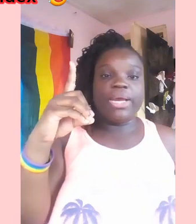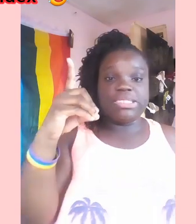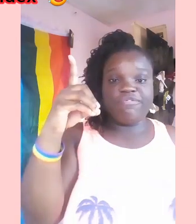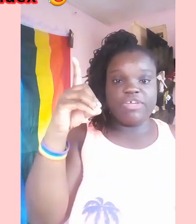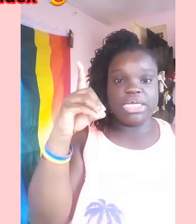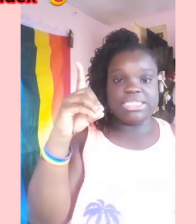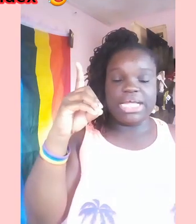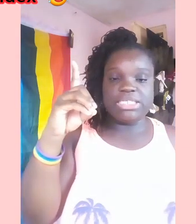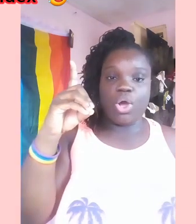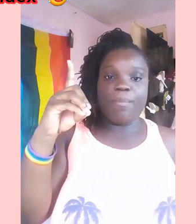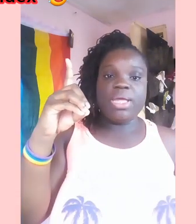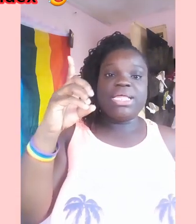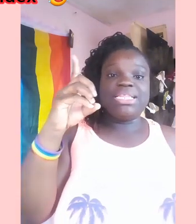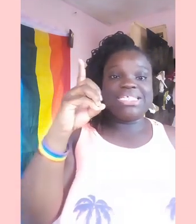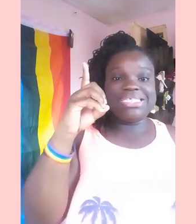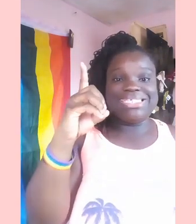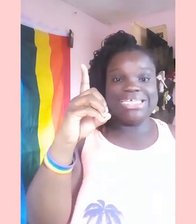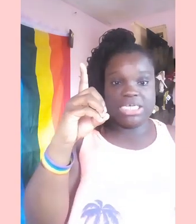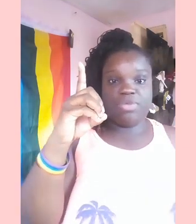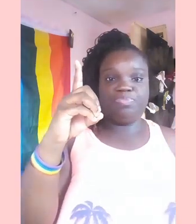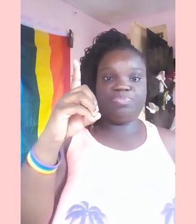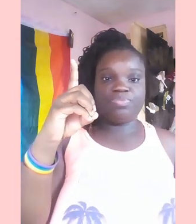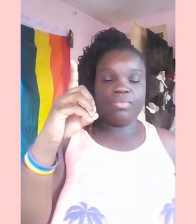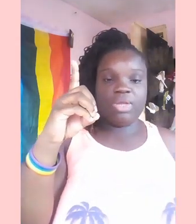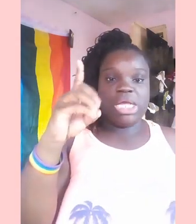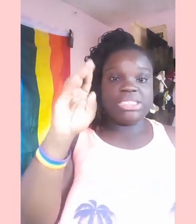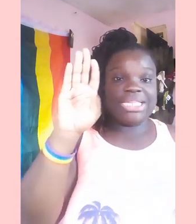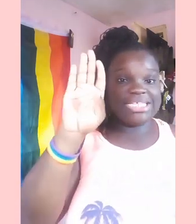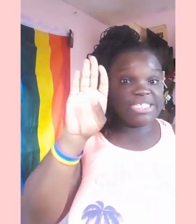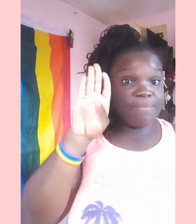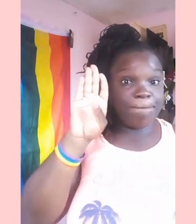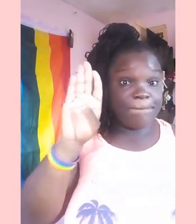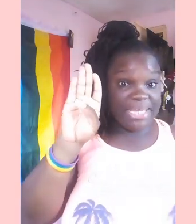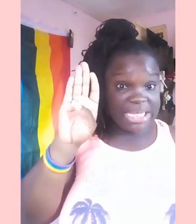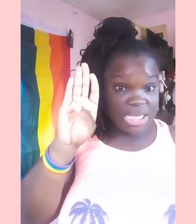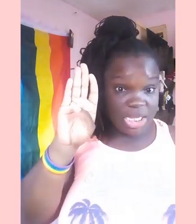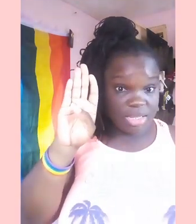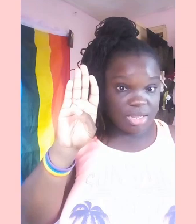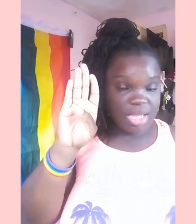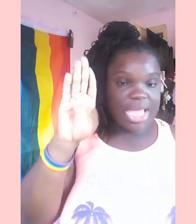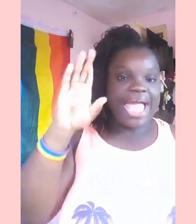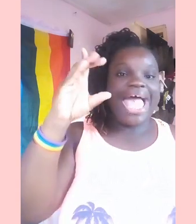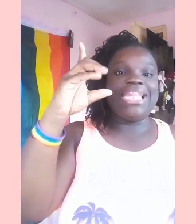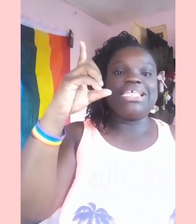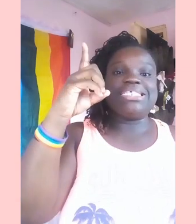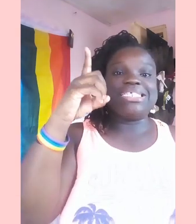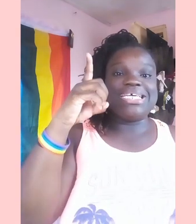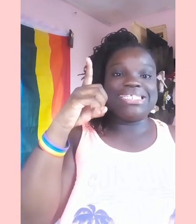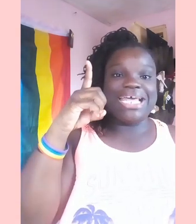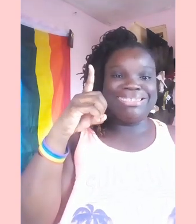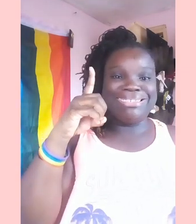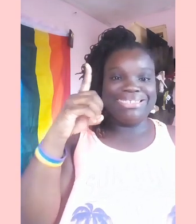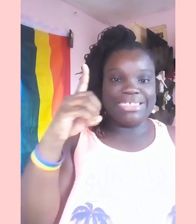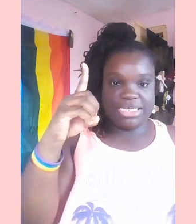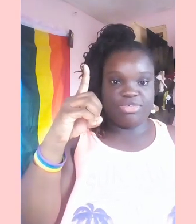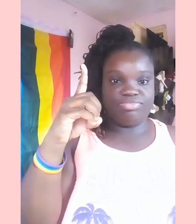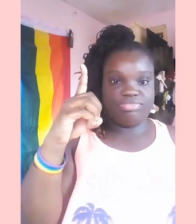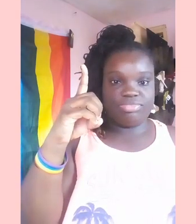pointing finger stands up. This is D. So this is B and this is D.